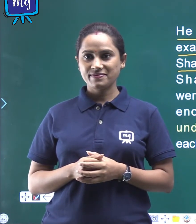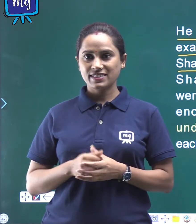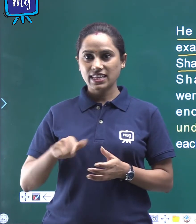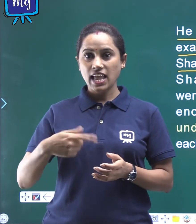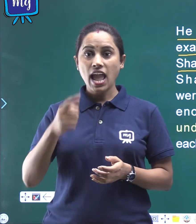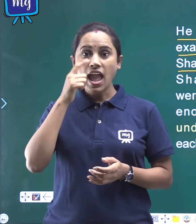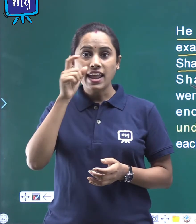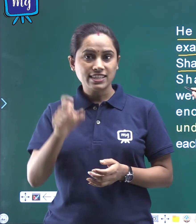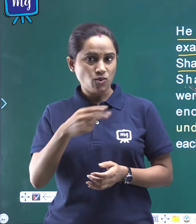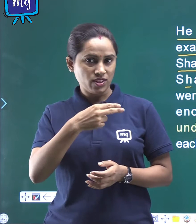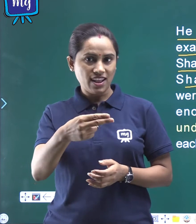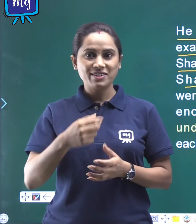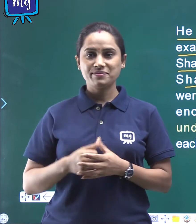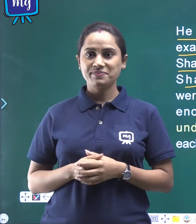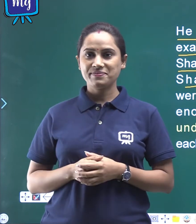and Shakuntala